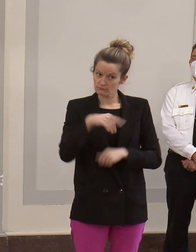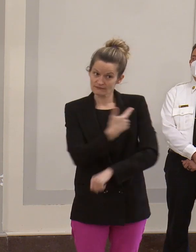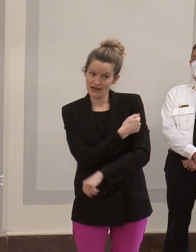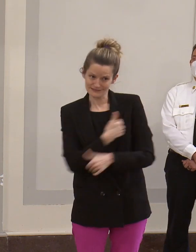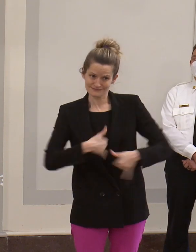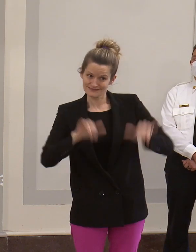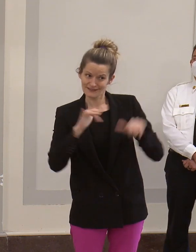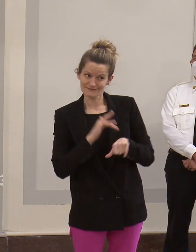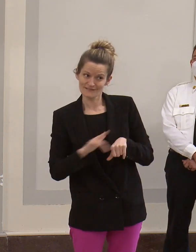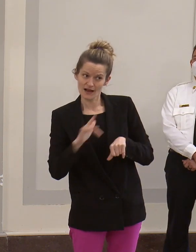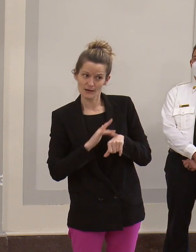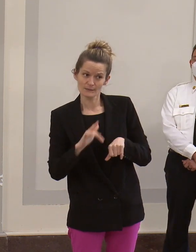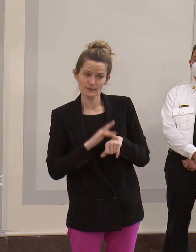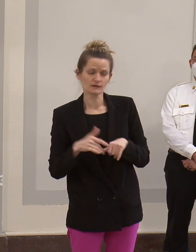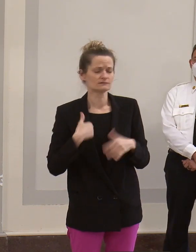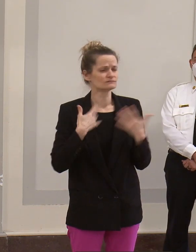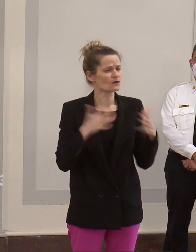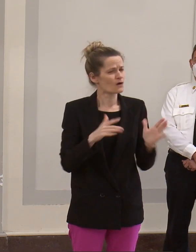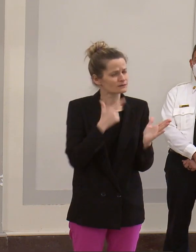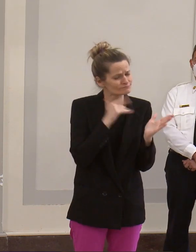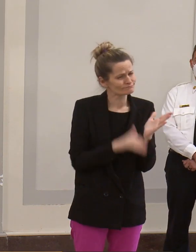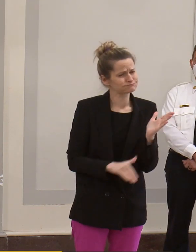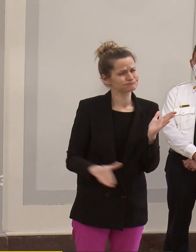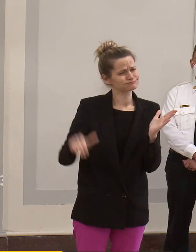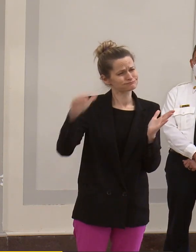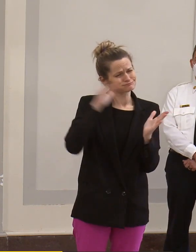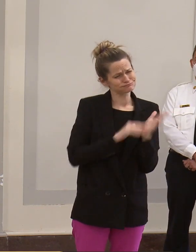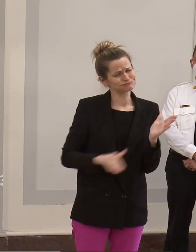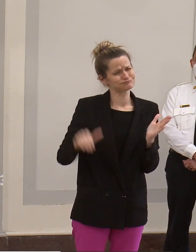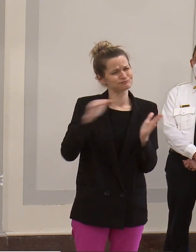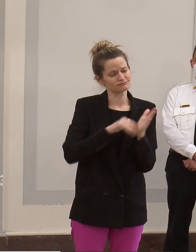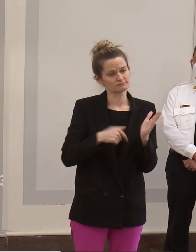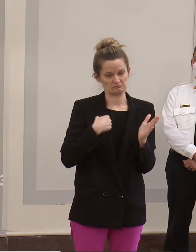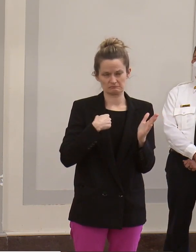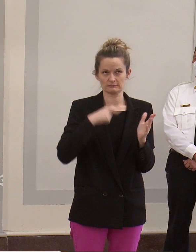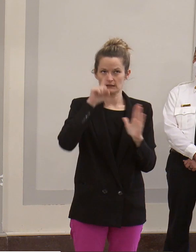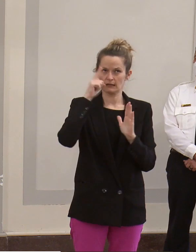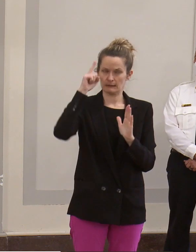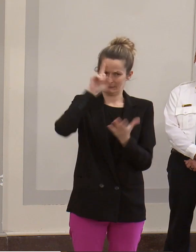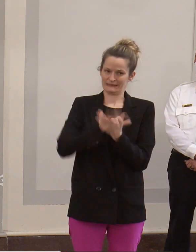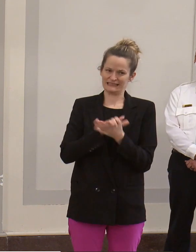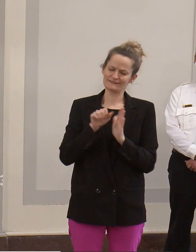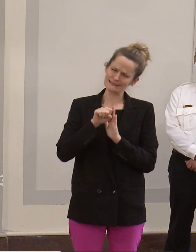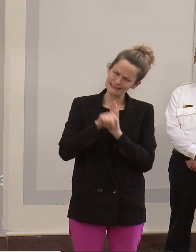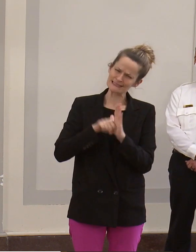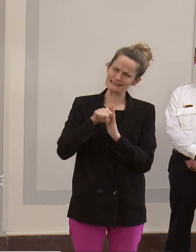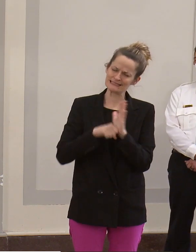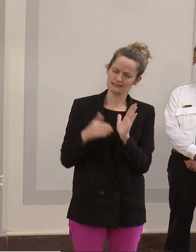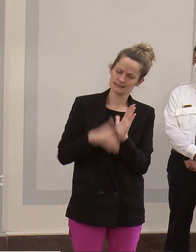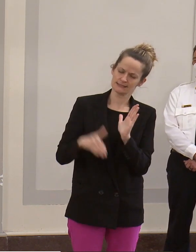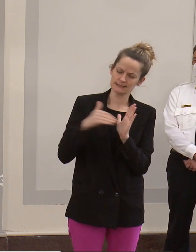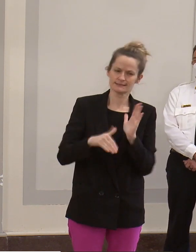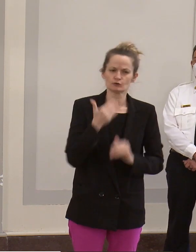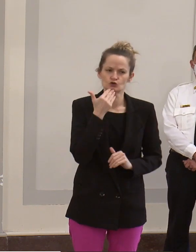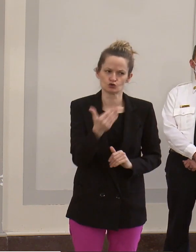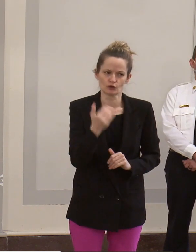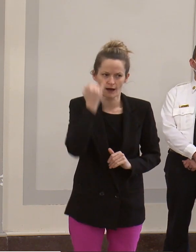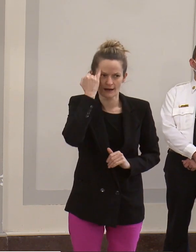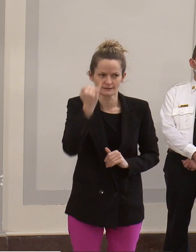said this several times, but I believe repetition is good for the soul. In order to register, please call